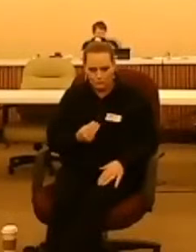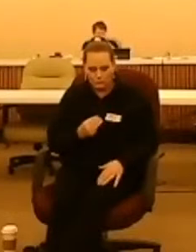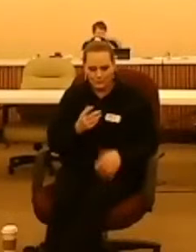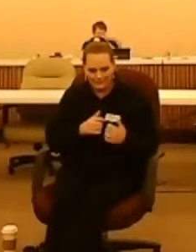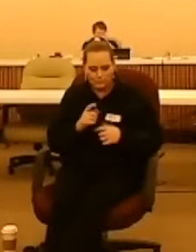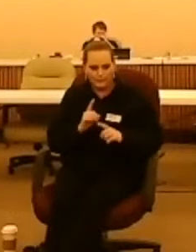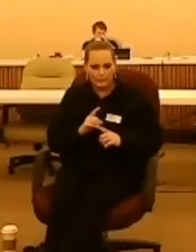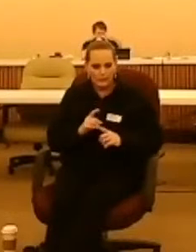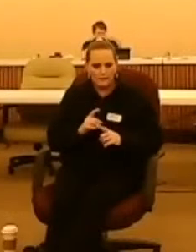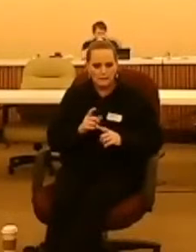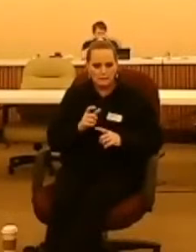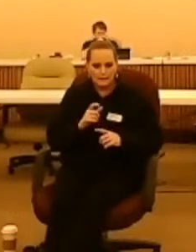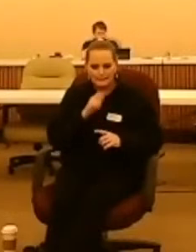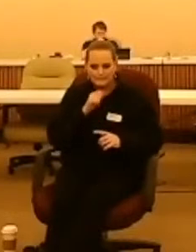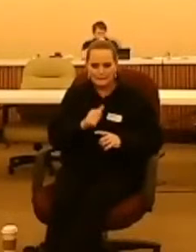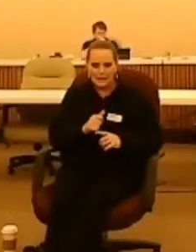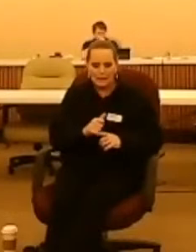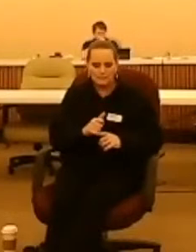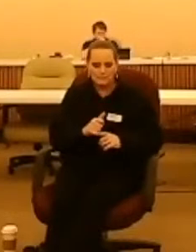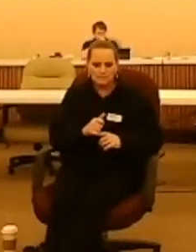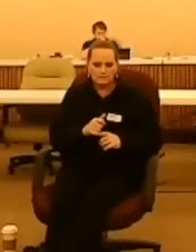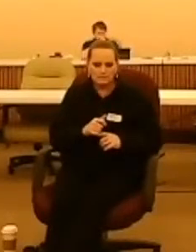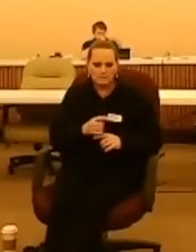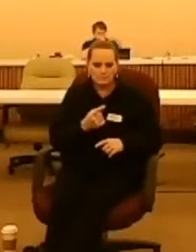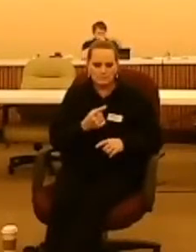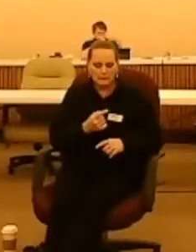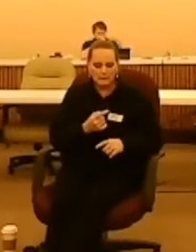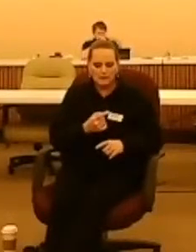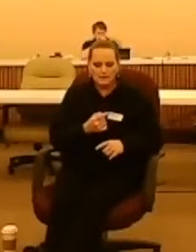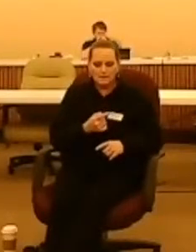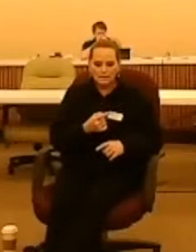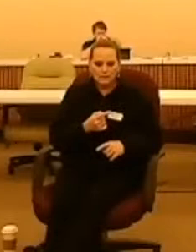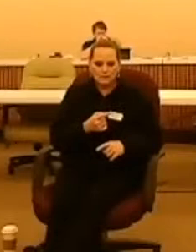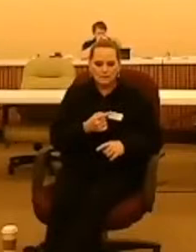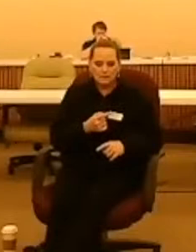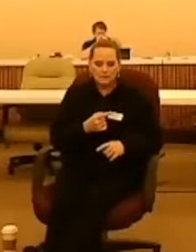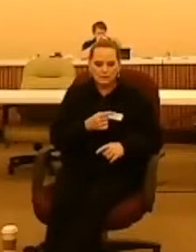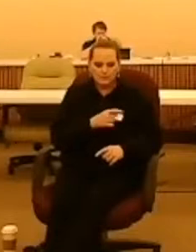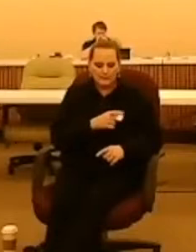and it's unfounded, is that made public?